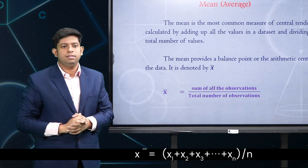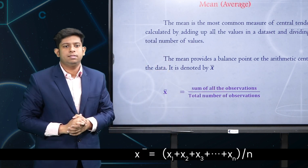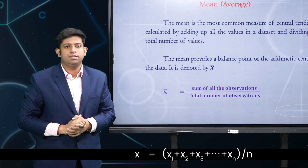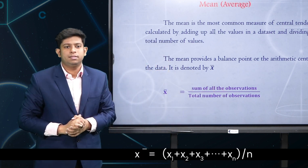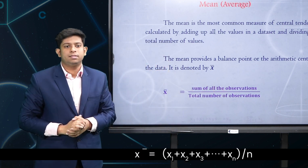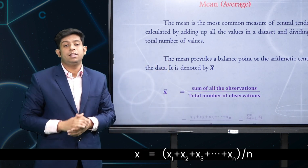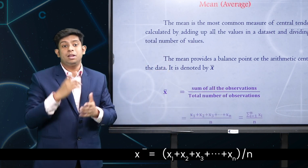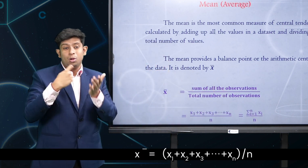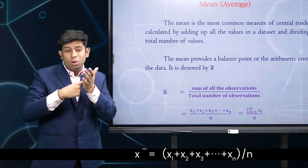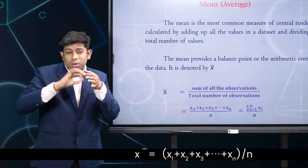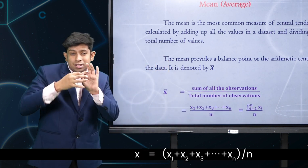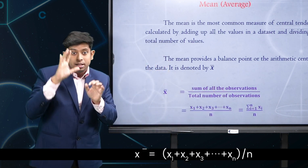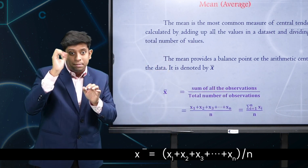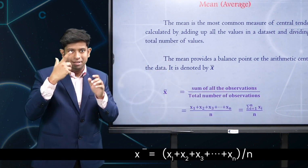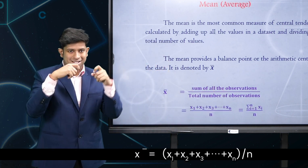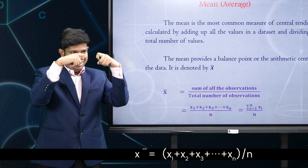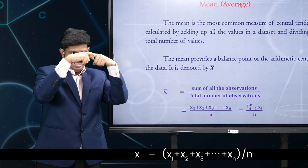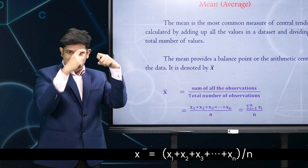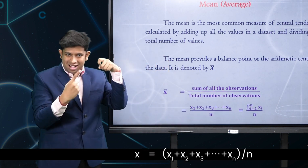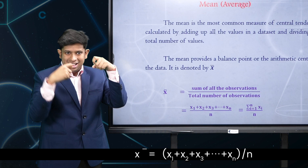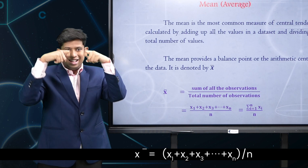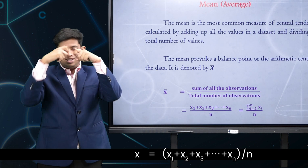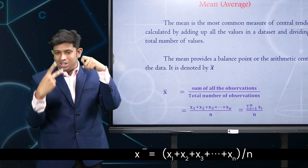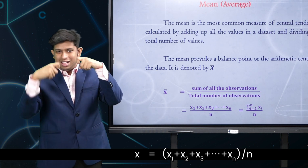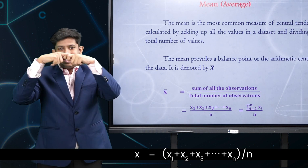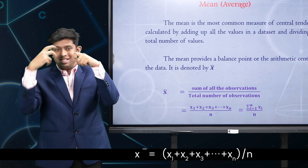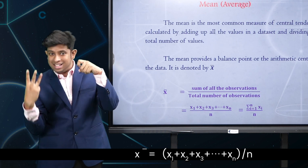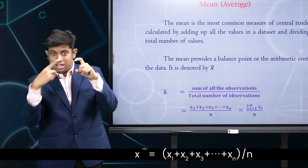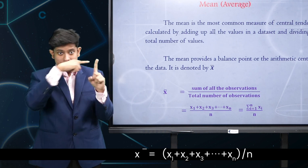That is equal to x1 plus x2 plus x3 so on plus xn by n.